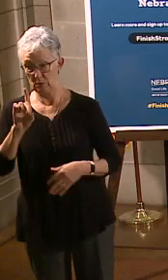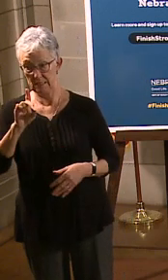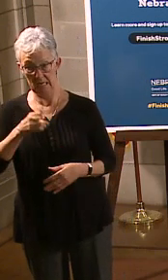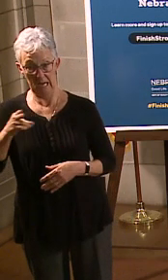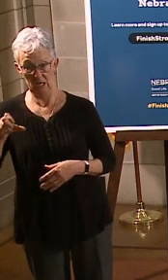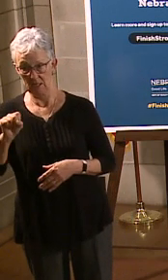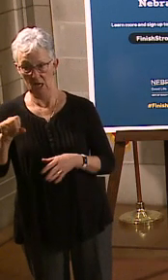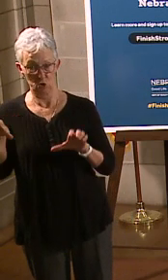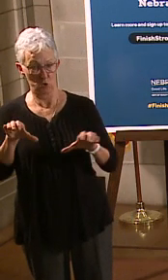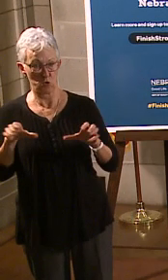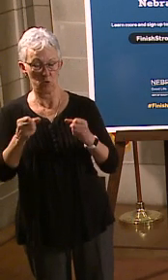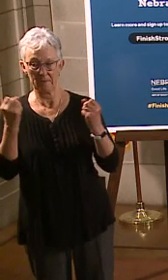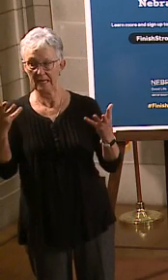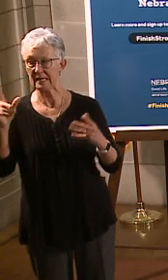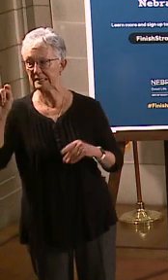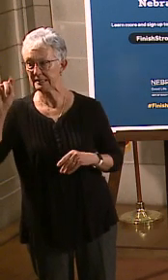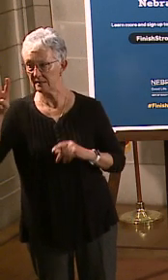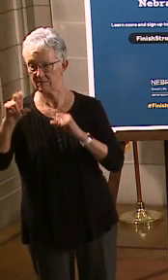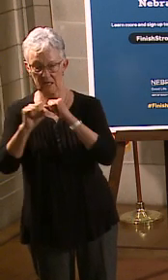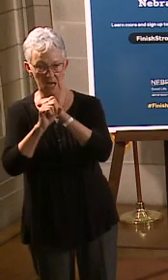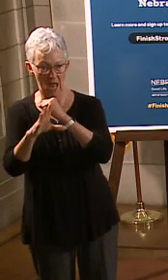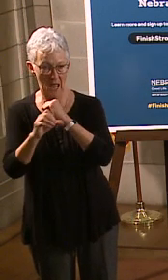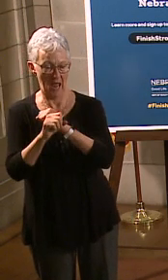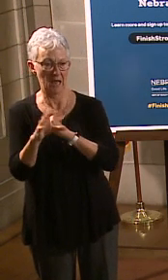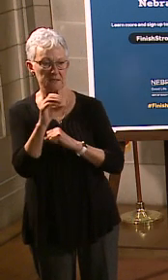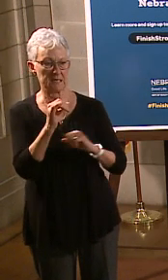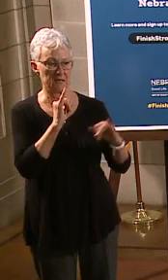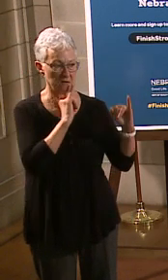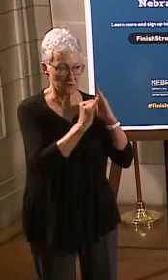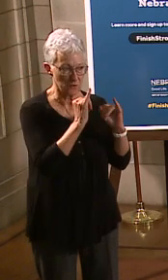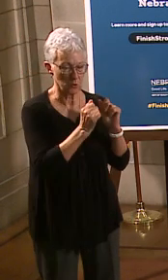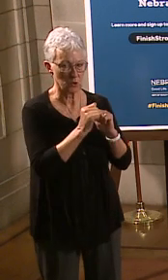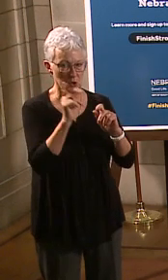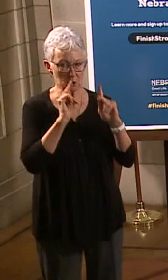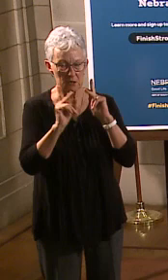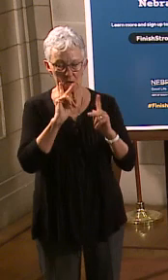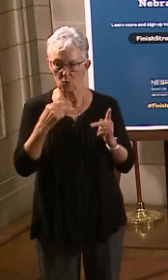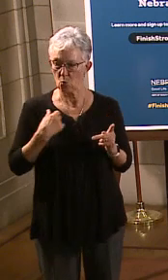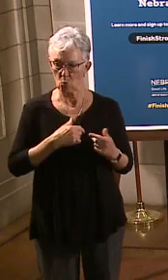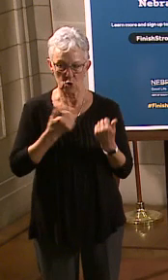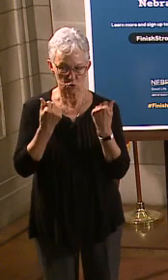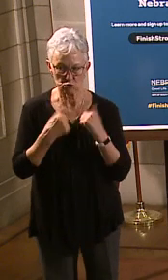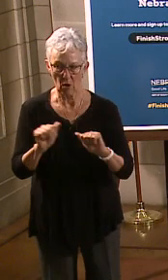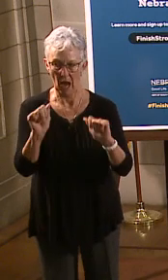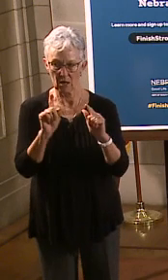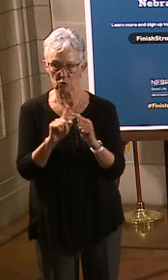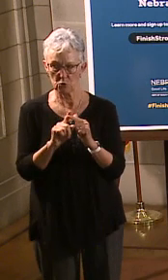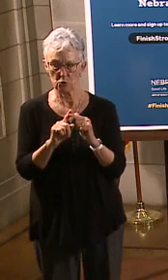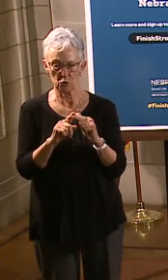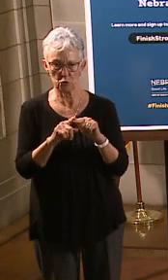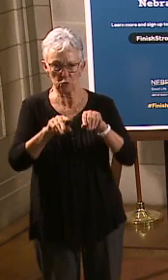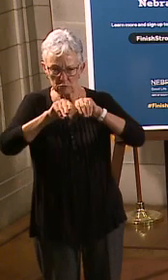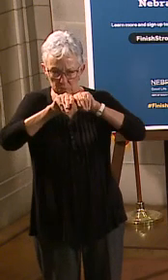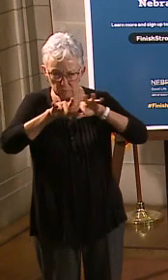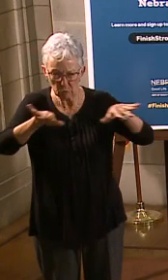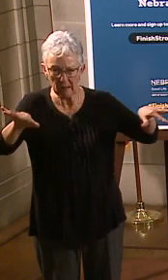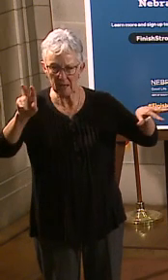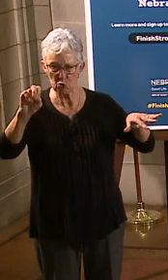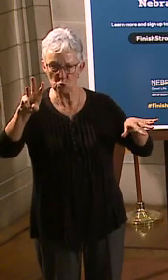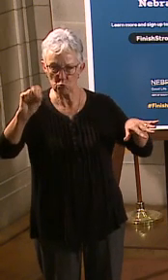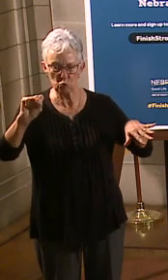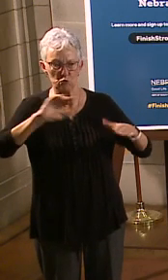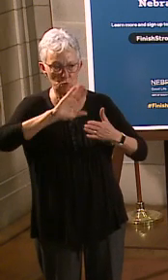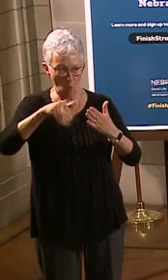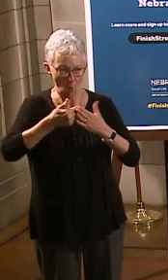television ads and also interviews. So we're really trying to reach out to all Nebraskans to make sure that they have the information